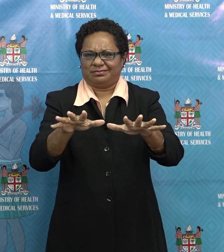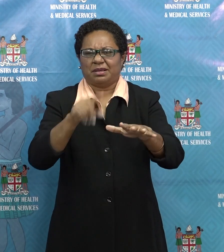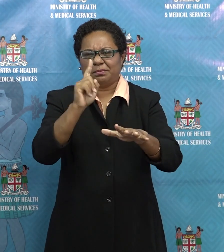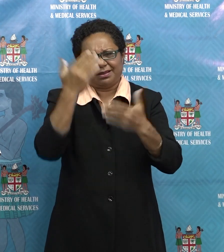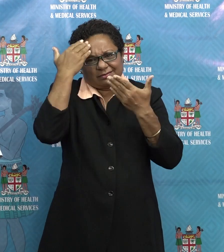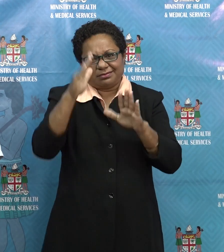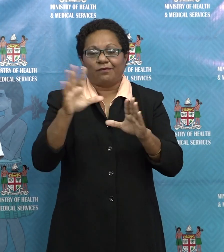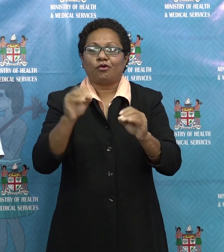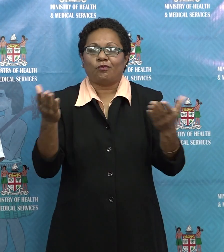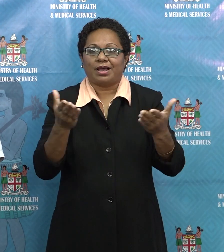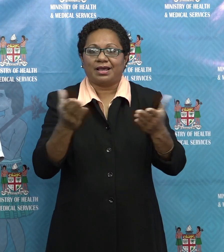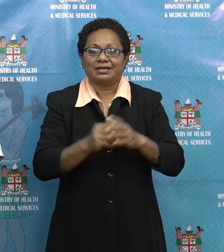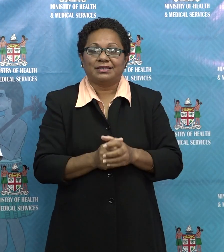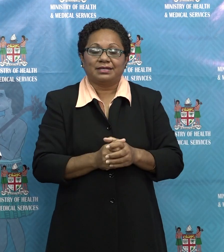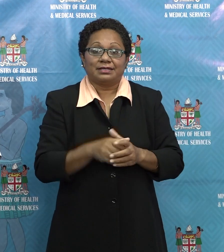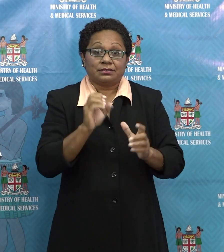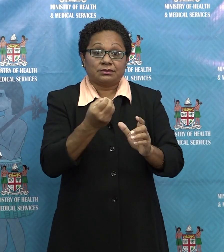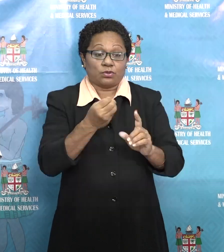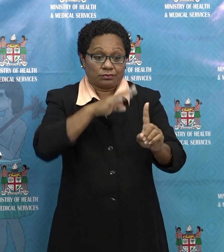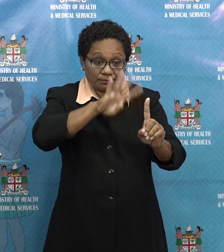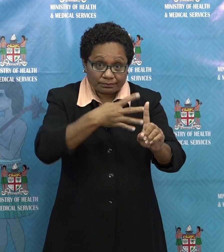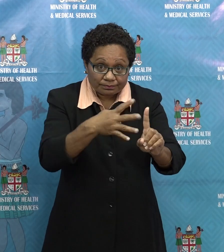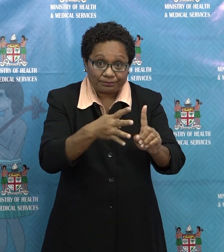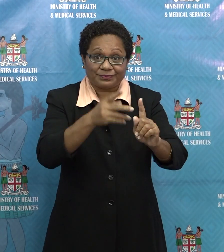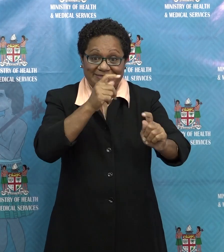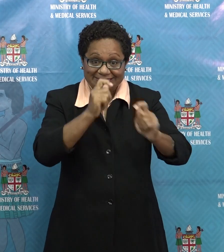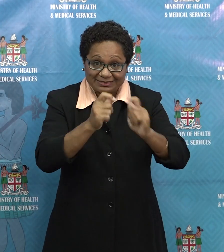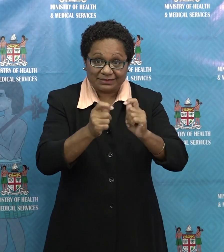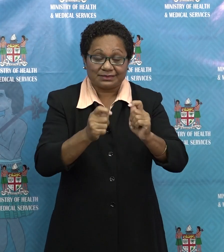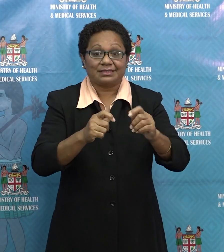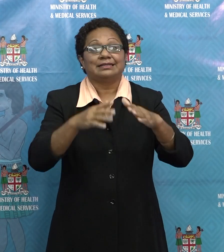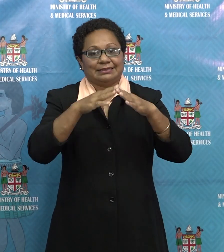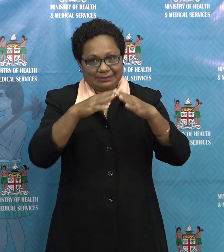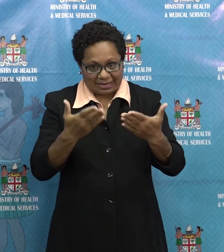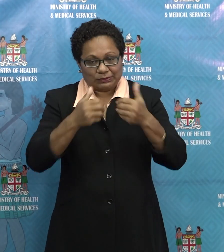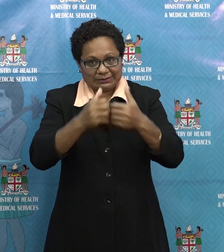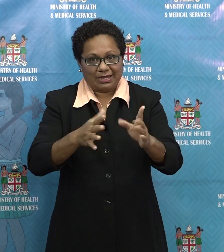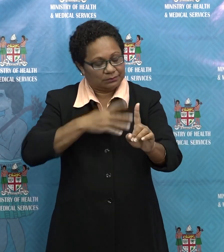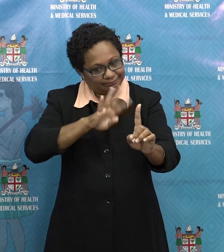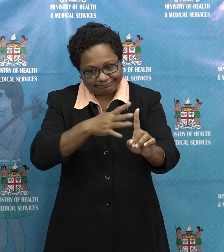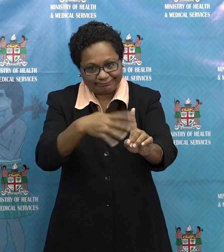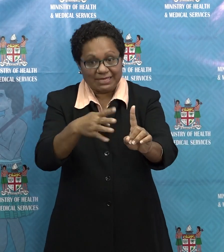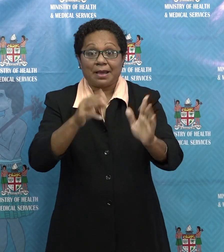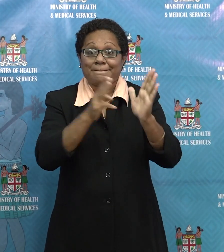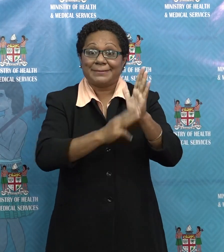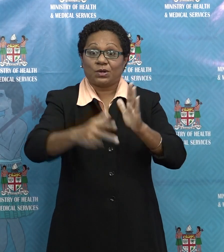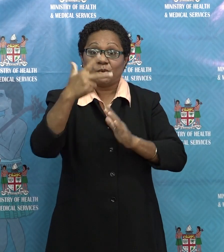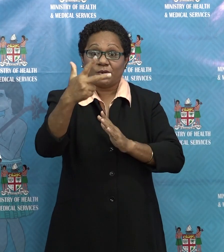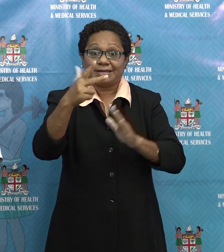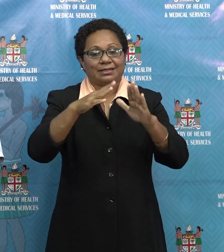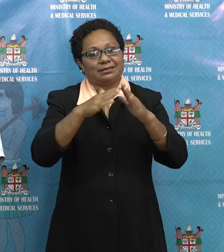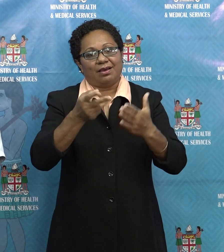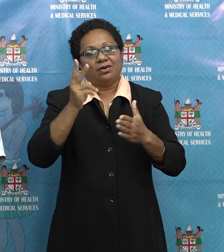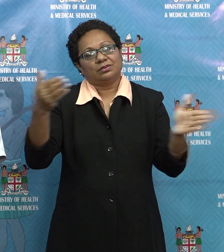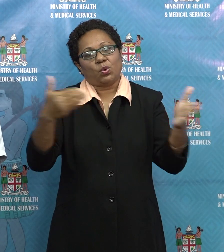The contact tracing, testing, and isolation protocols are currently activated regarding this case, and Makoi Center is currently closed